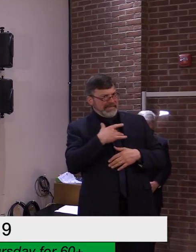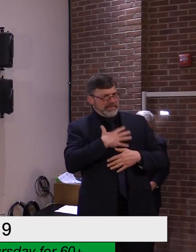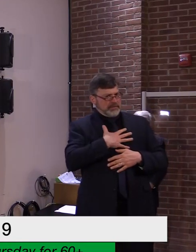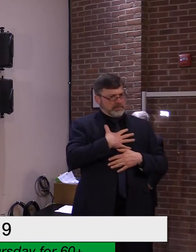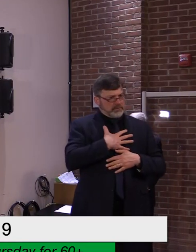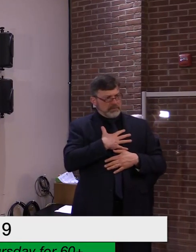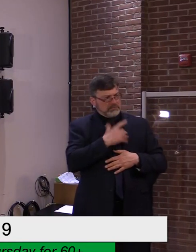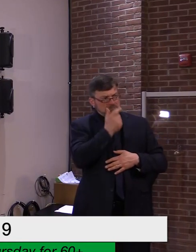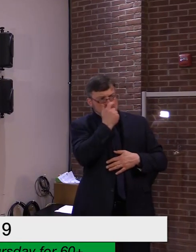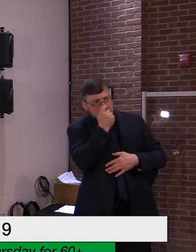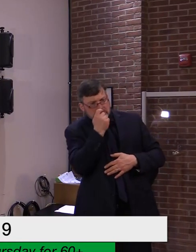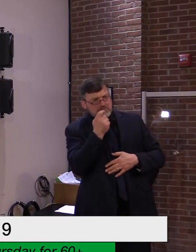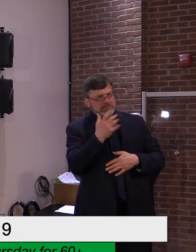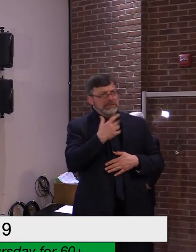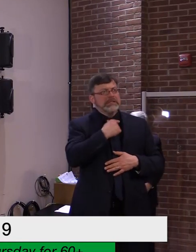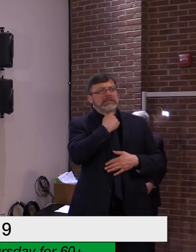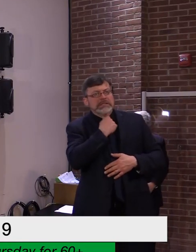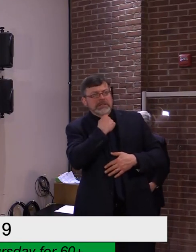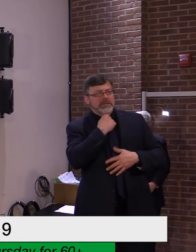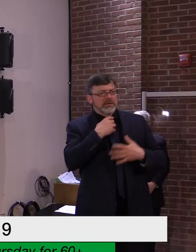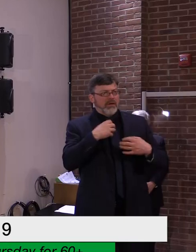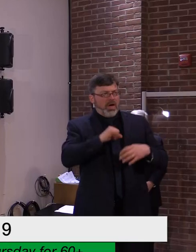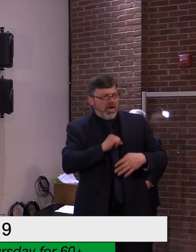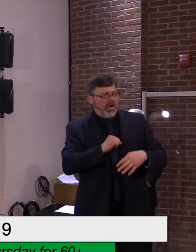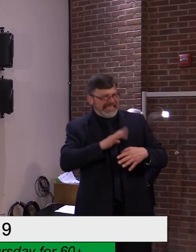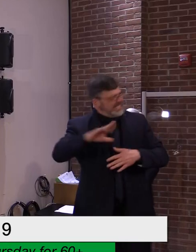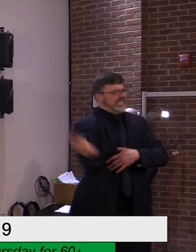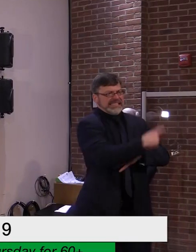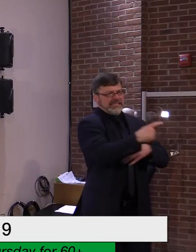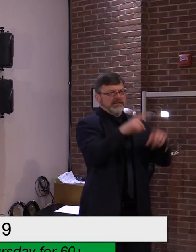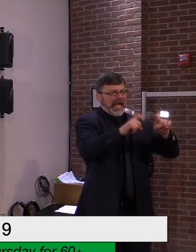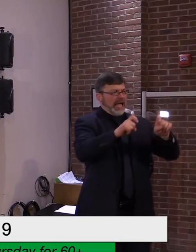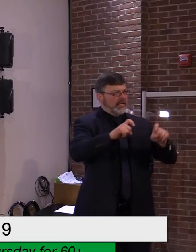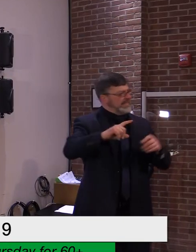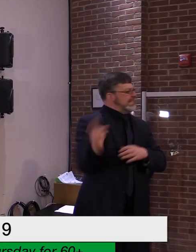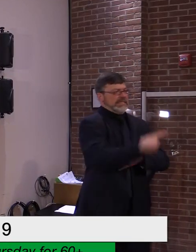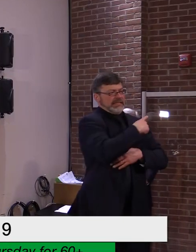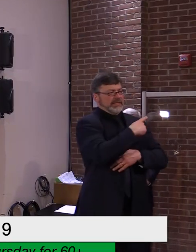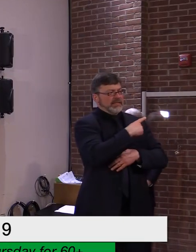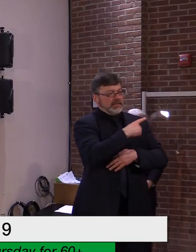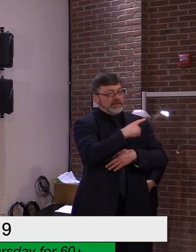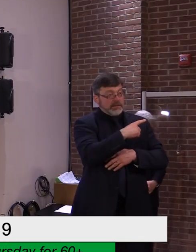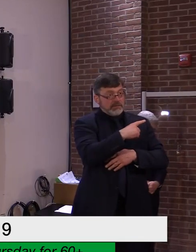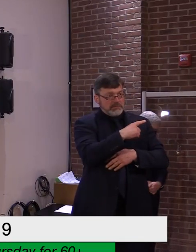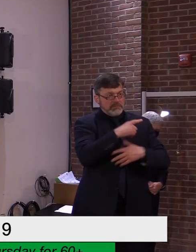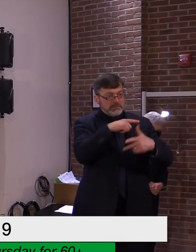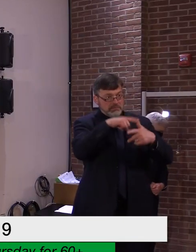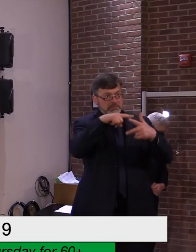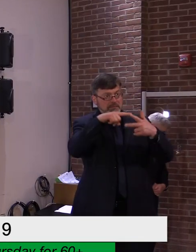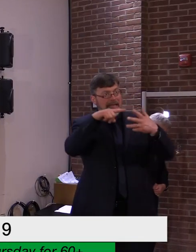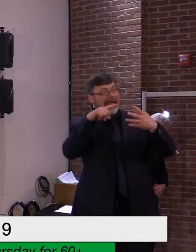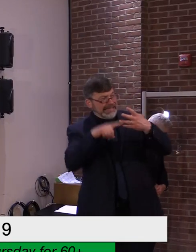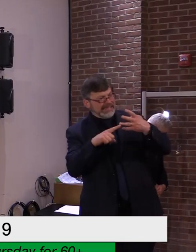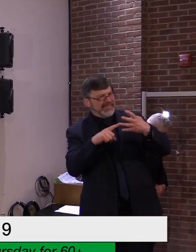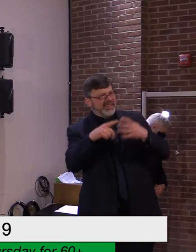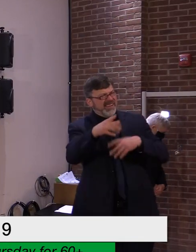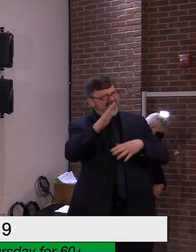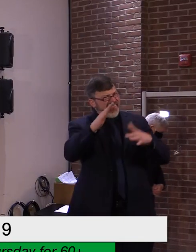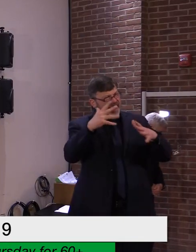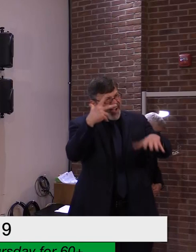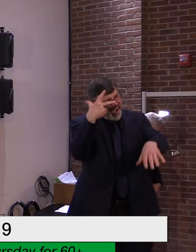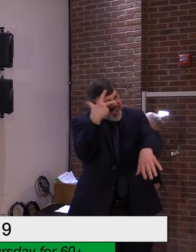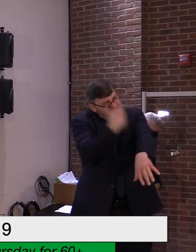3, get vaccinated. After enduring what you have for the past year, you owe it to yourself.